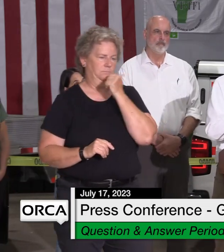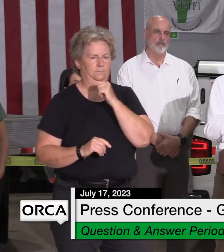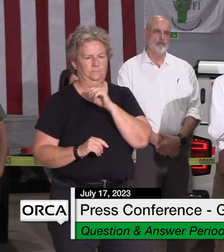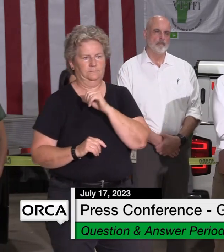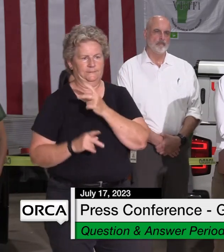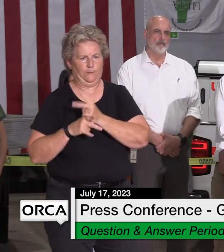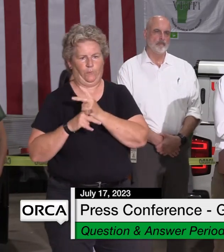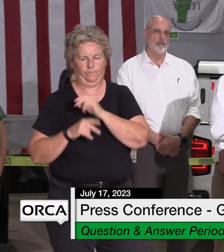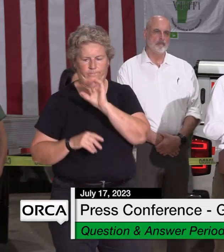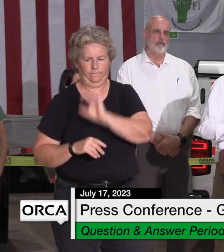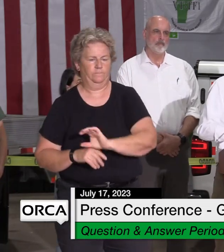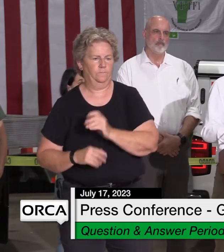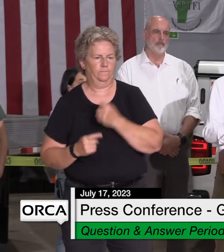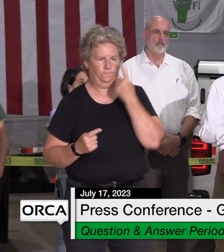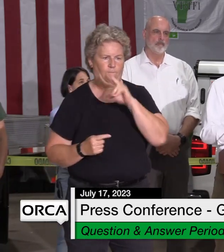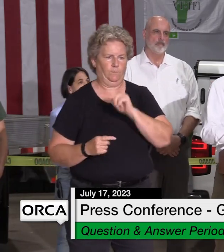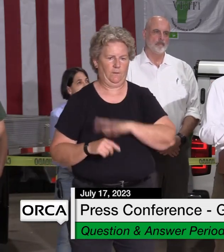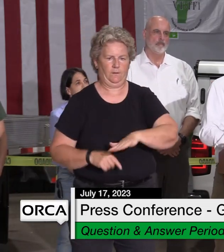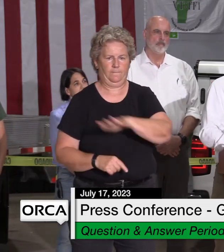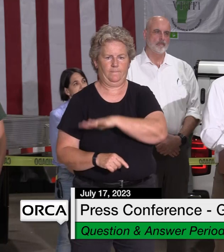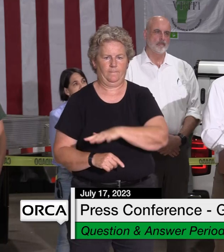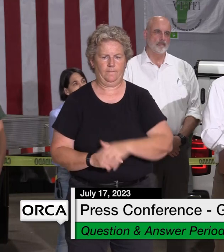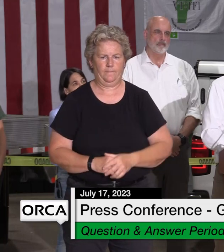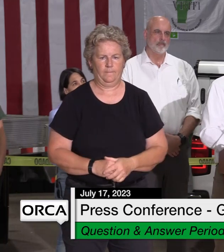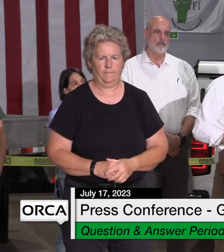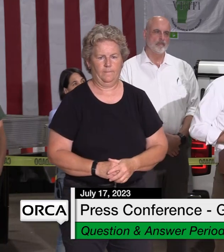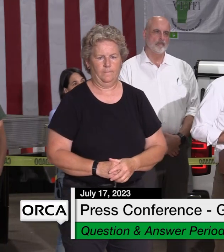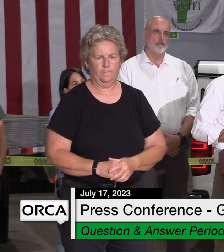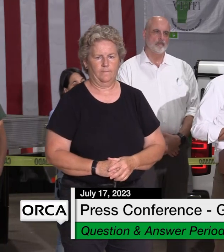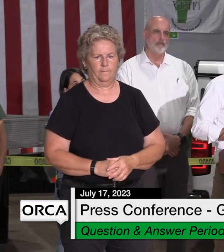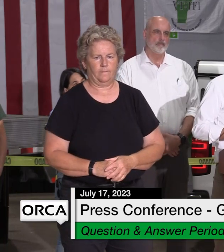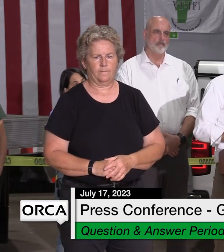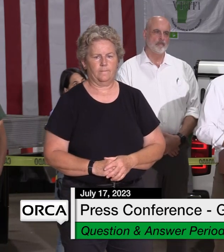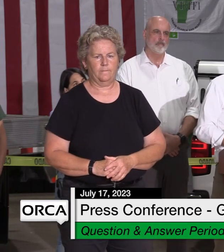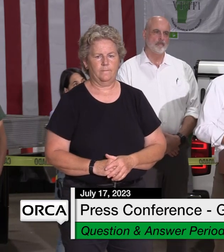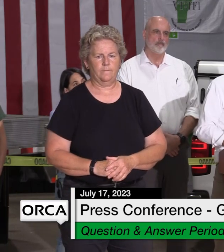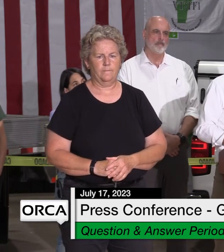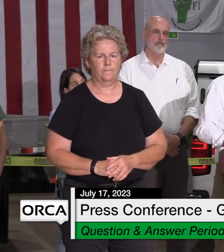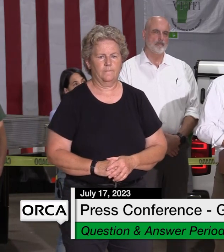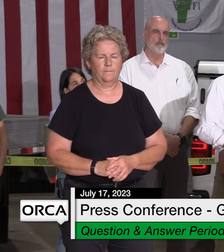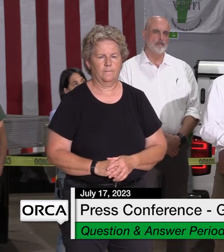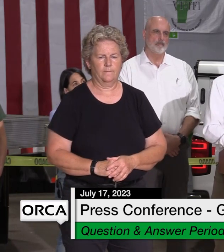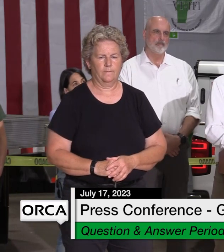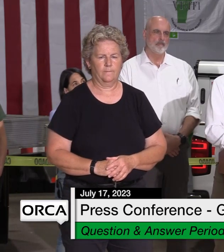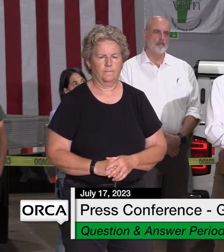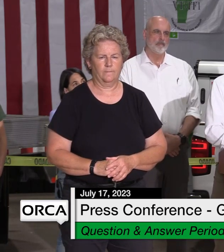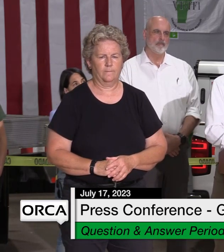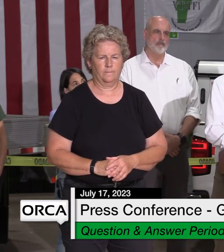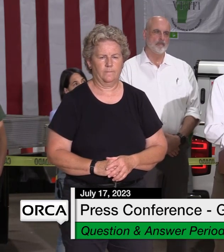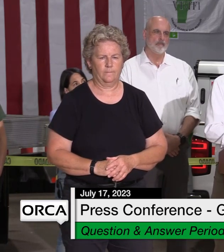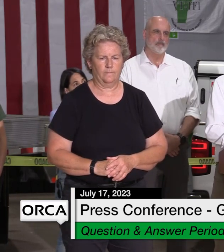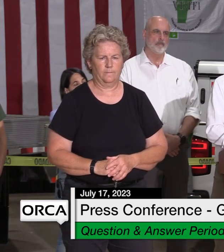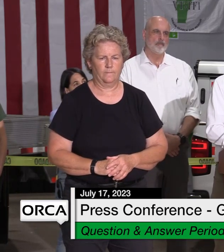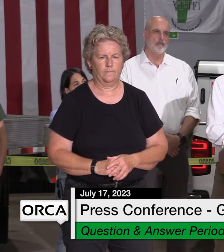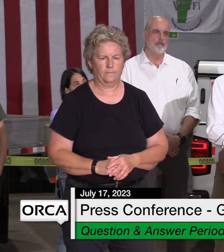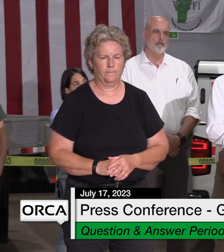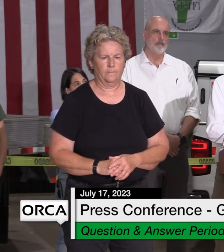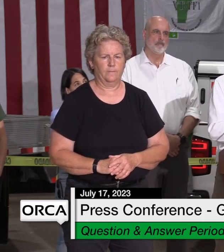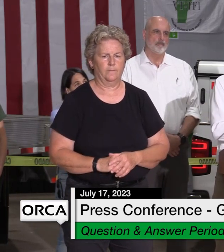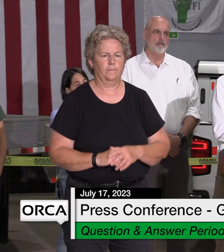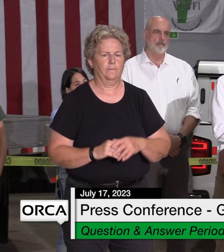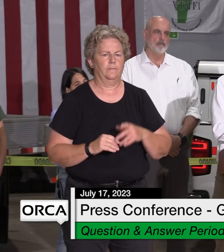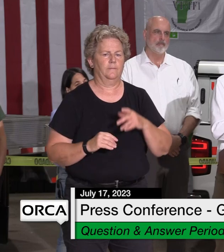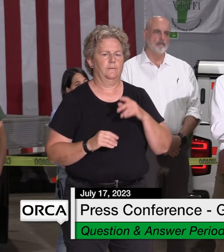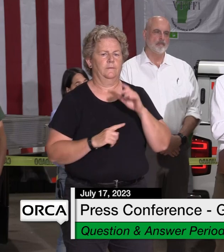through a lot. We saw Barrie, and I know that there's been a lot of concern here. Obviously, our administration cares deeply about equity as well.